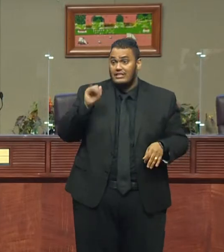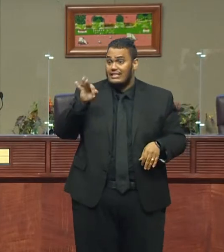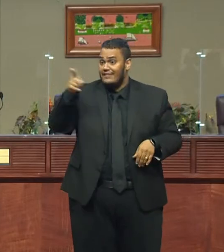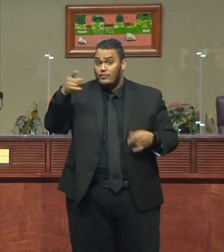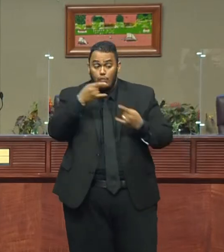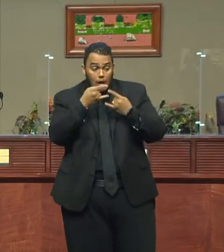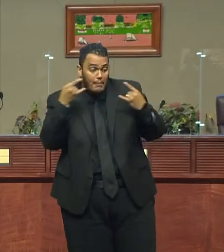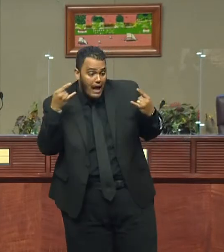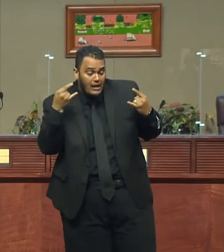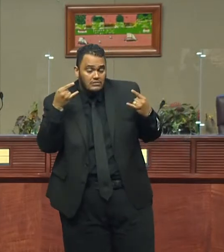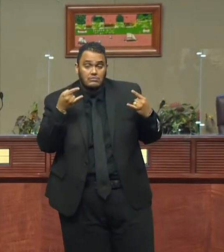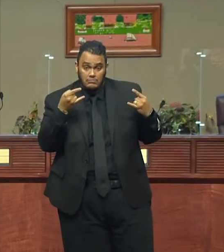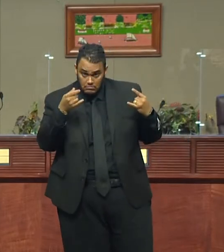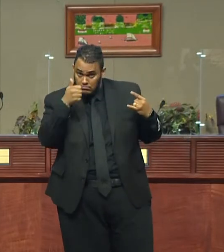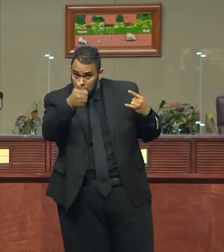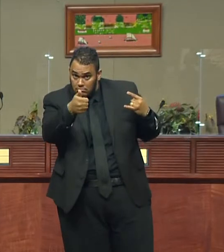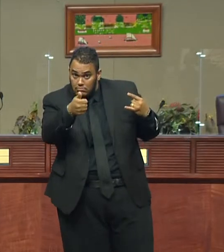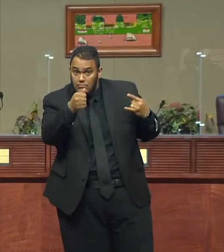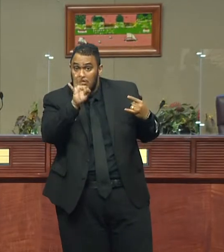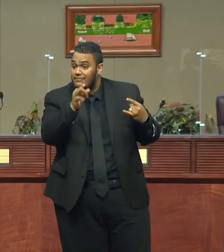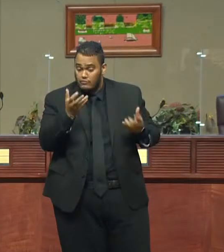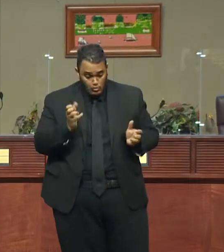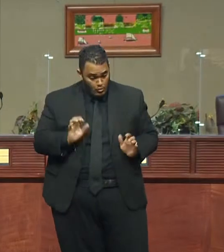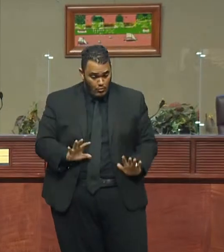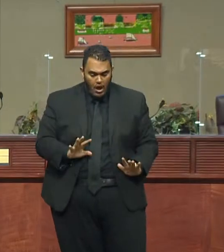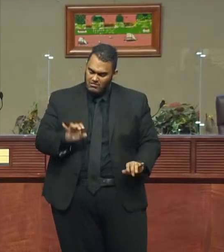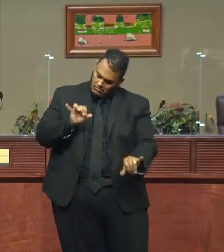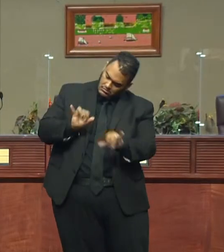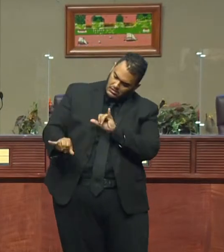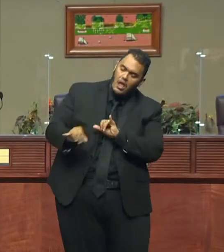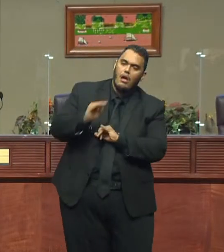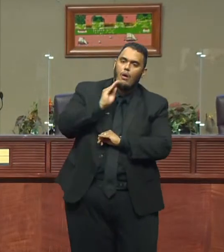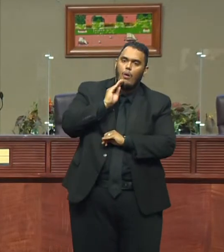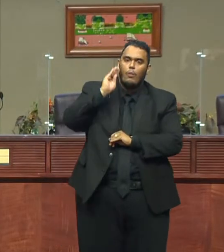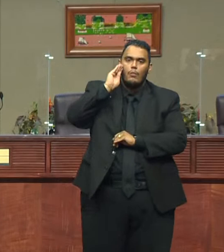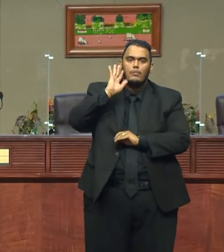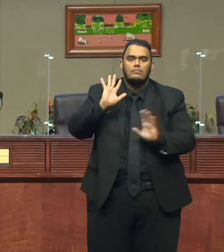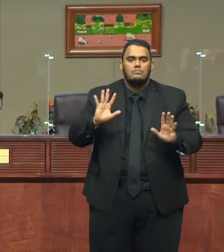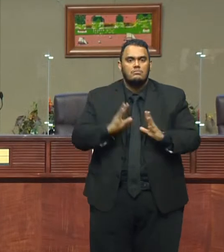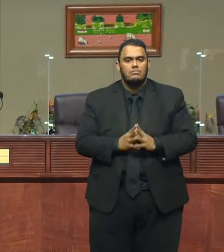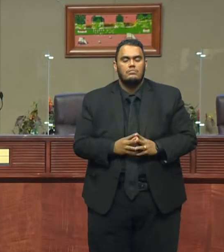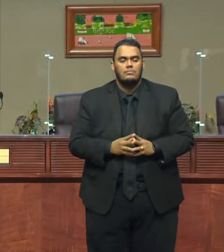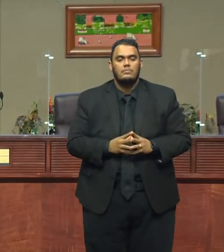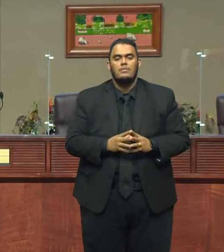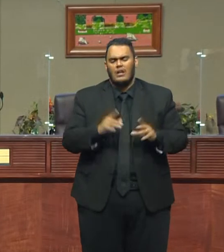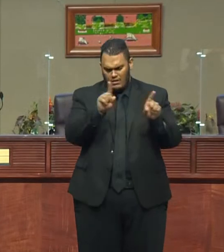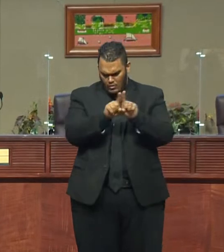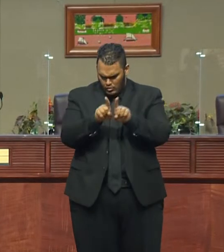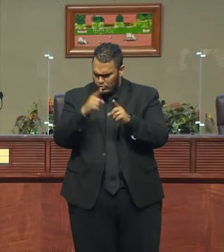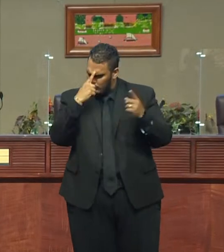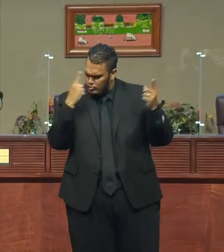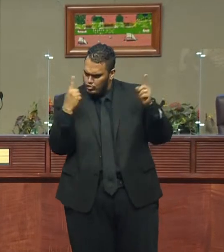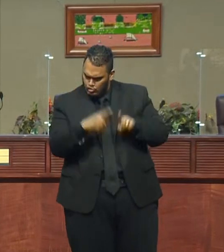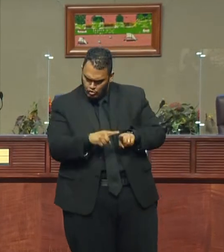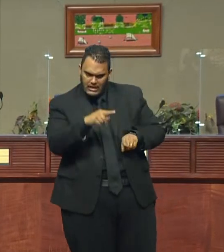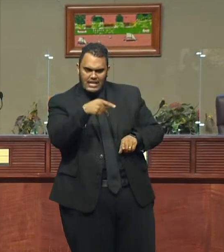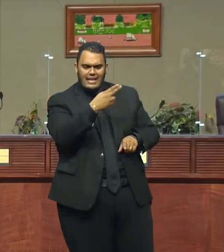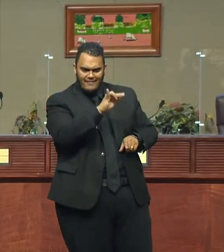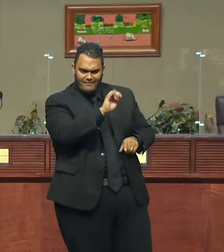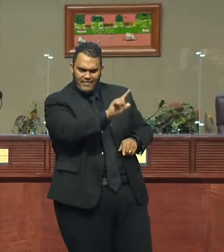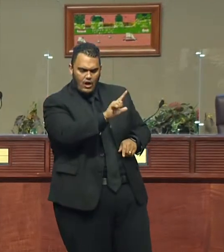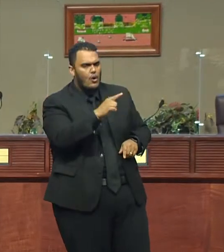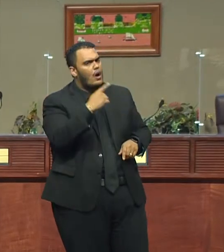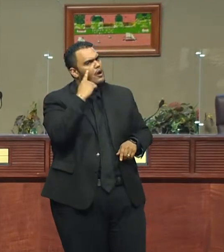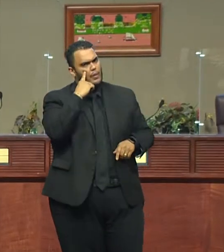other pandemic precautions that we have been talking about for the last year. And I also agree with Phil that I don't think that